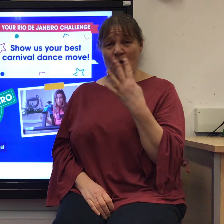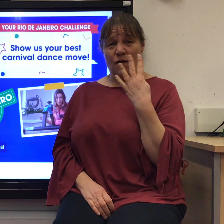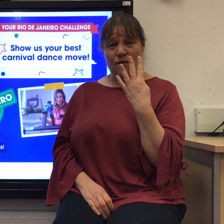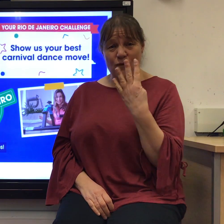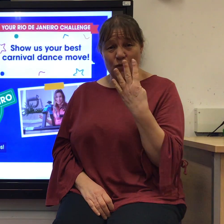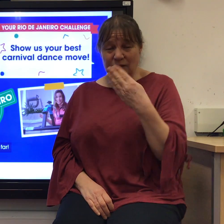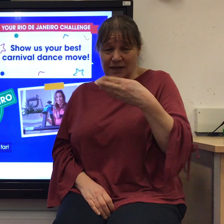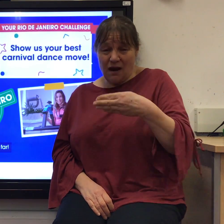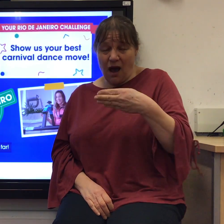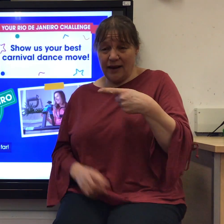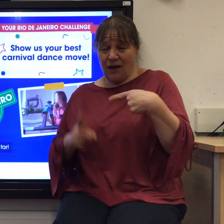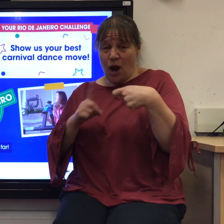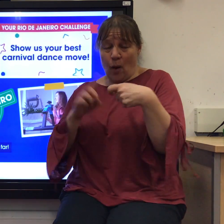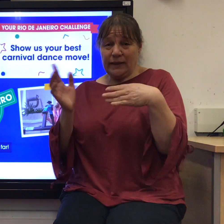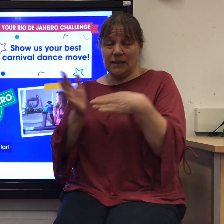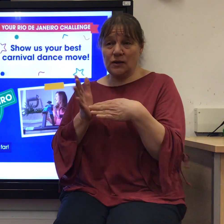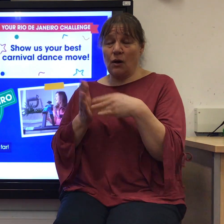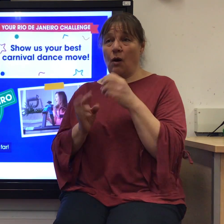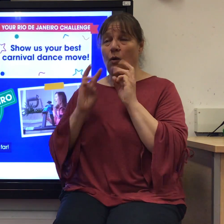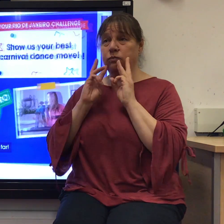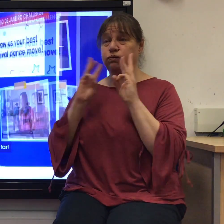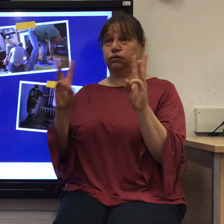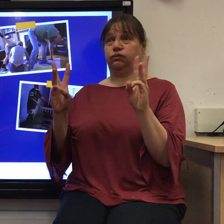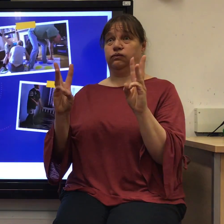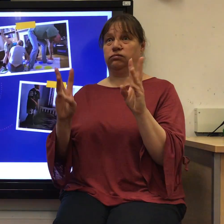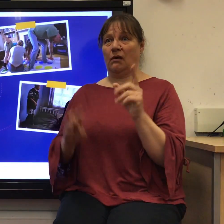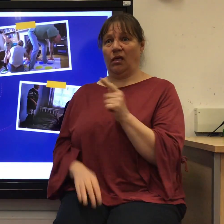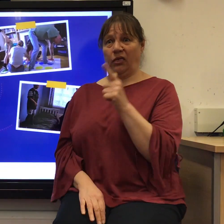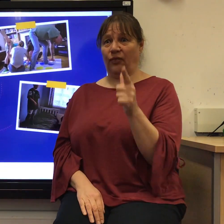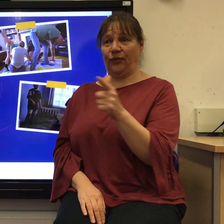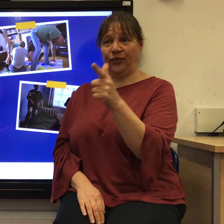47,349 kilometres. Wow, that's really fun.